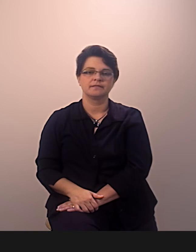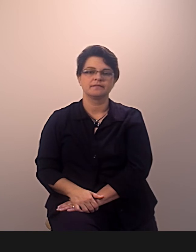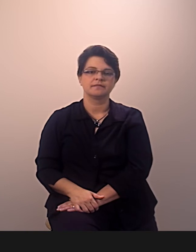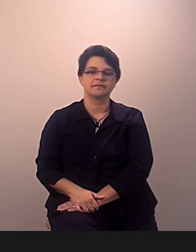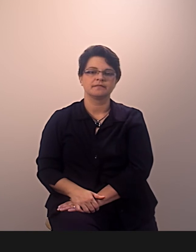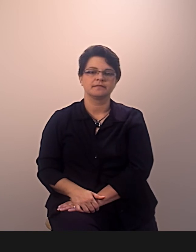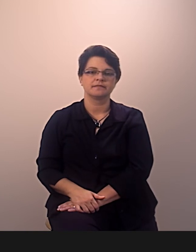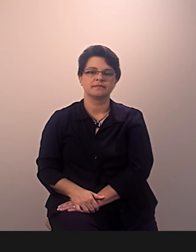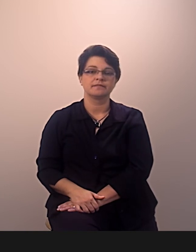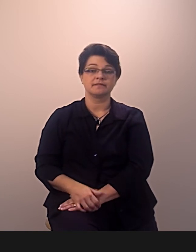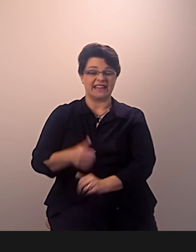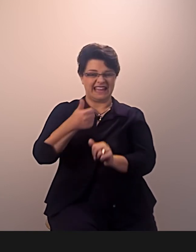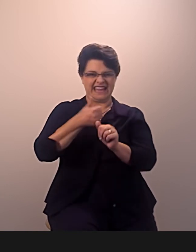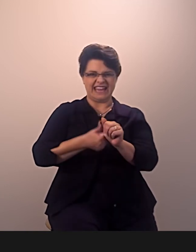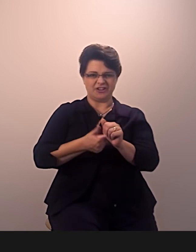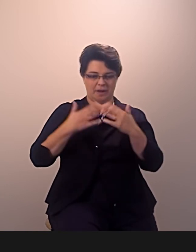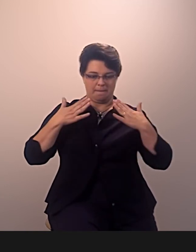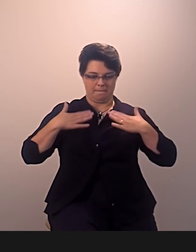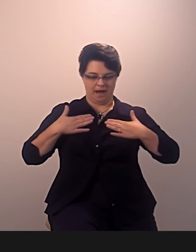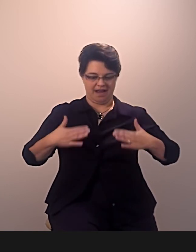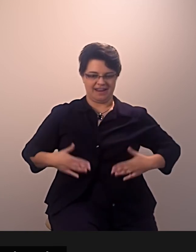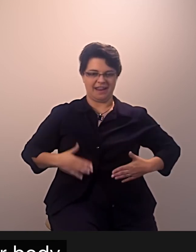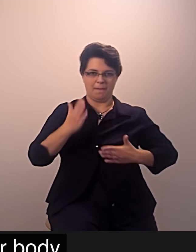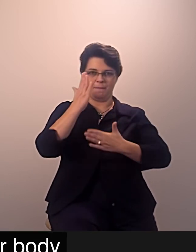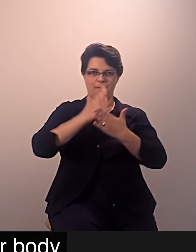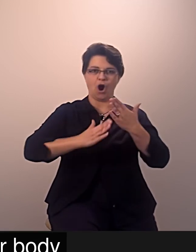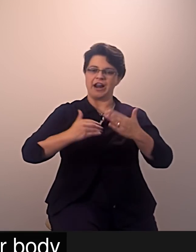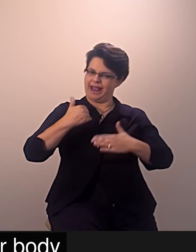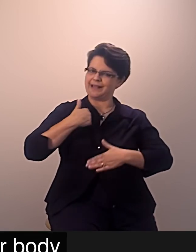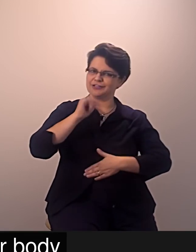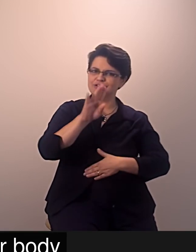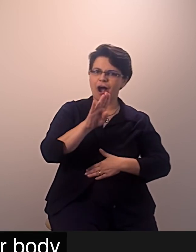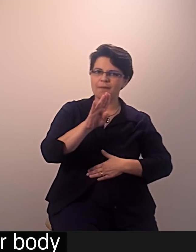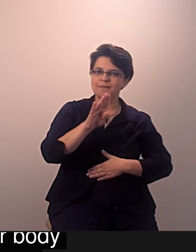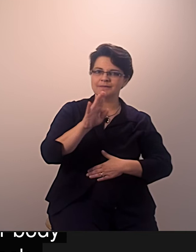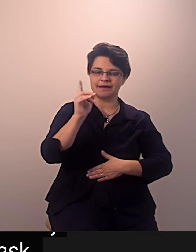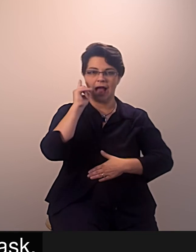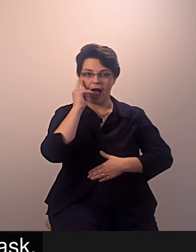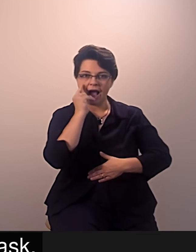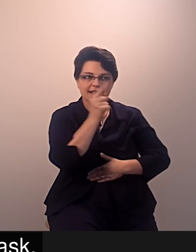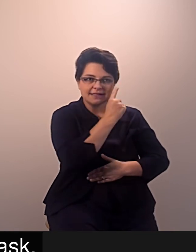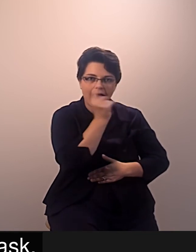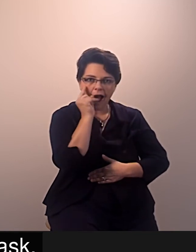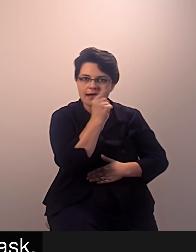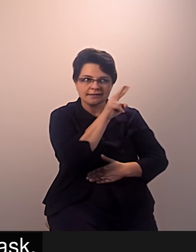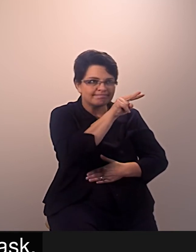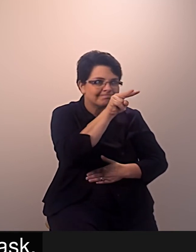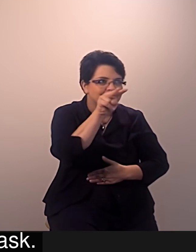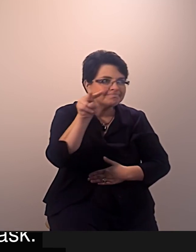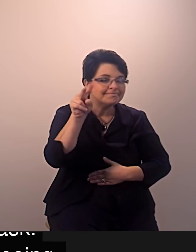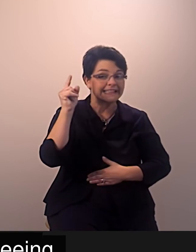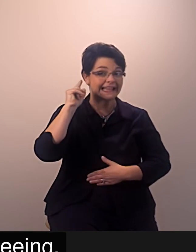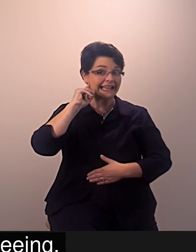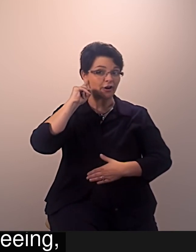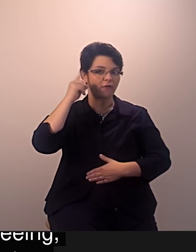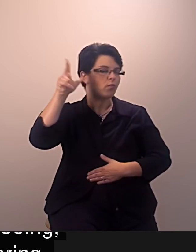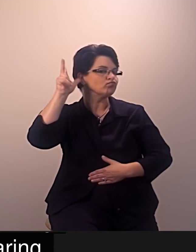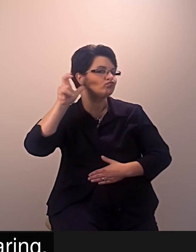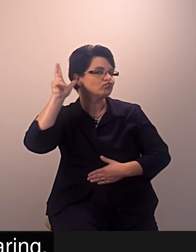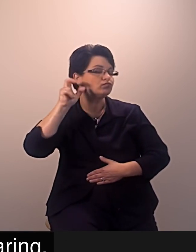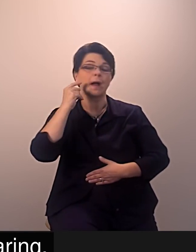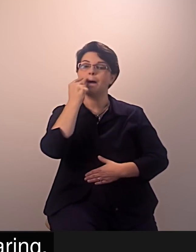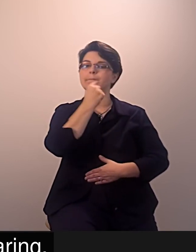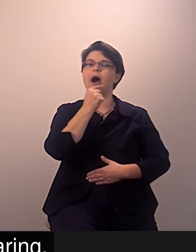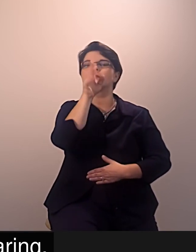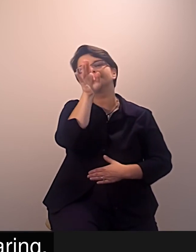Each part of our body has its own task. The eye is for seeing, the ear for hearing, and the mouth